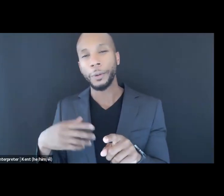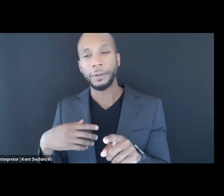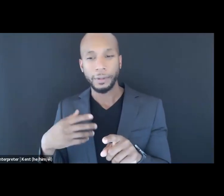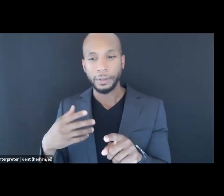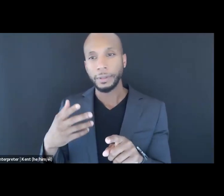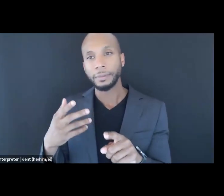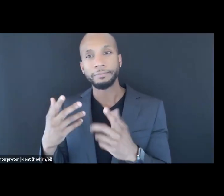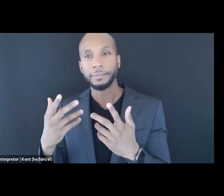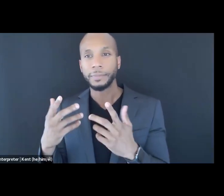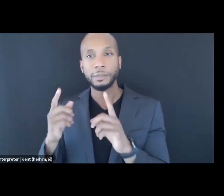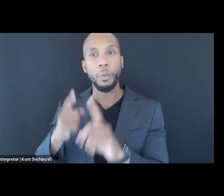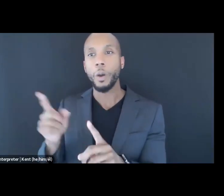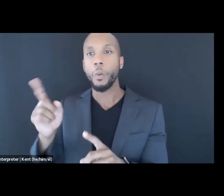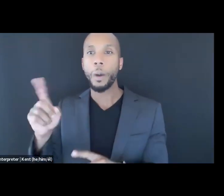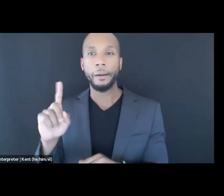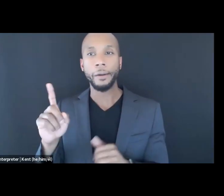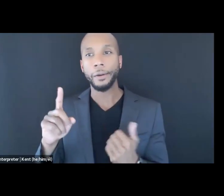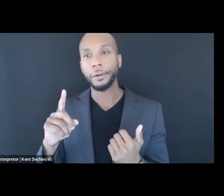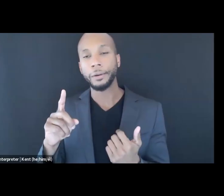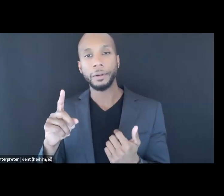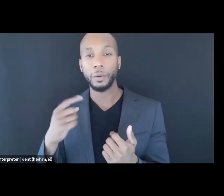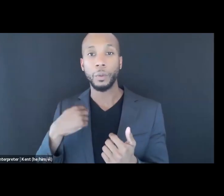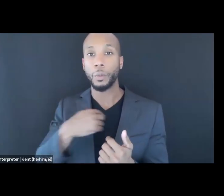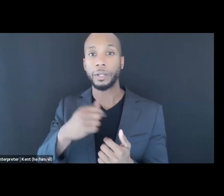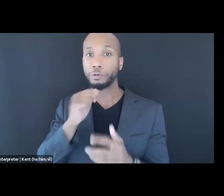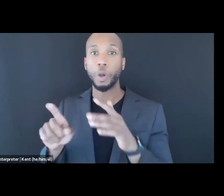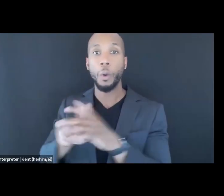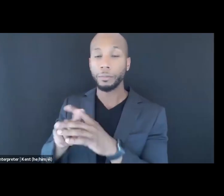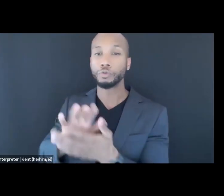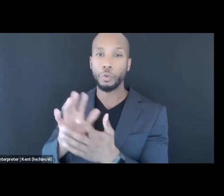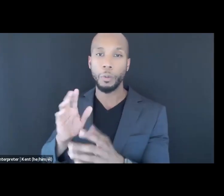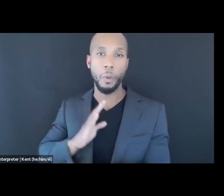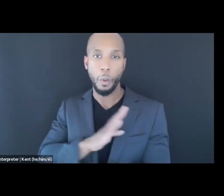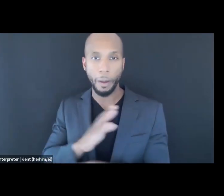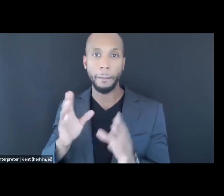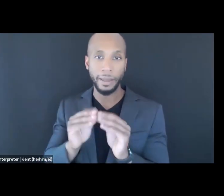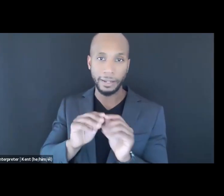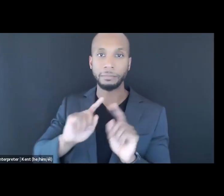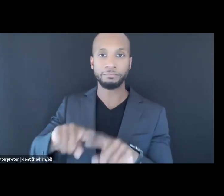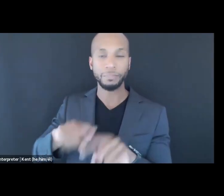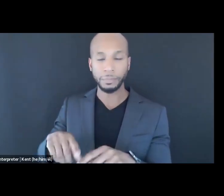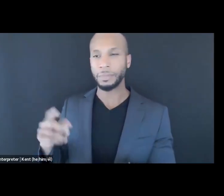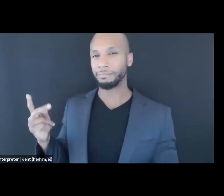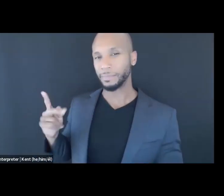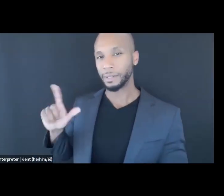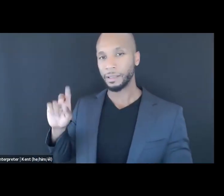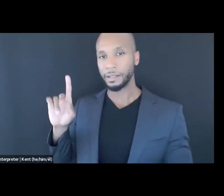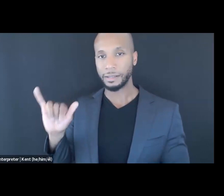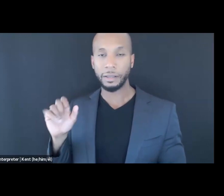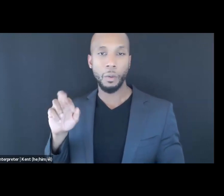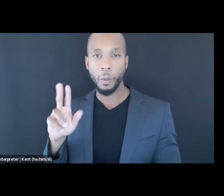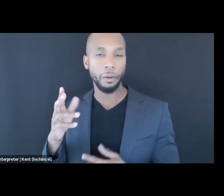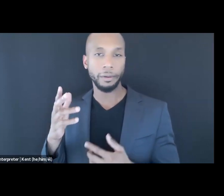cool point where we've gotten to where we don't show up to school board meetings as often, Lindsay and I, because or